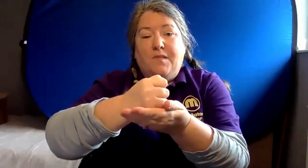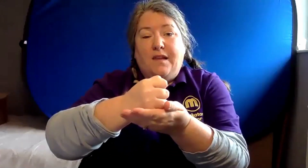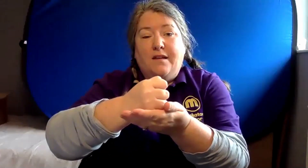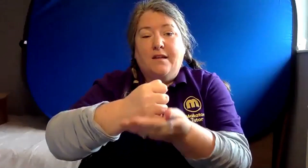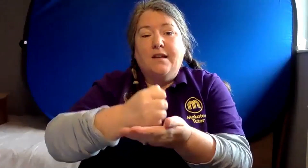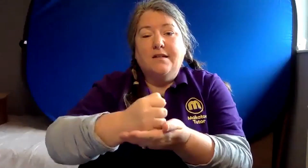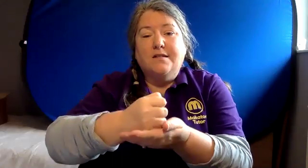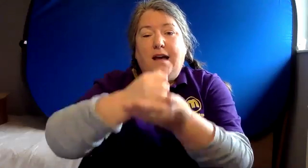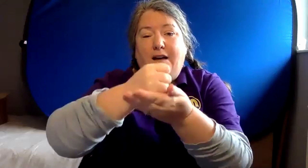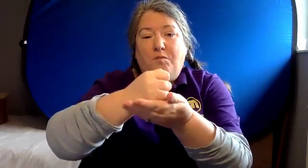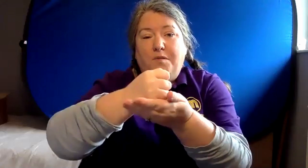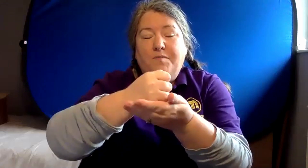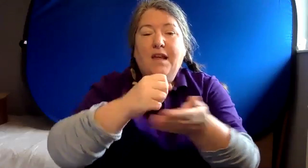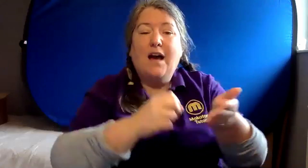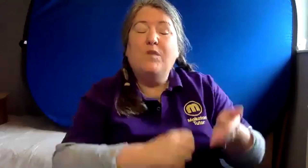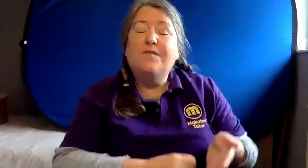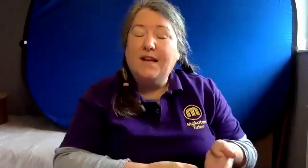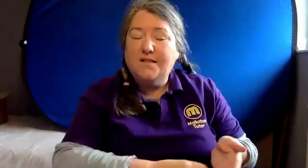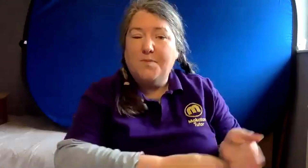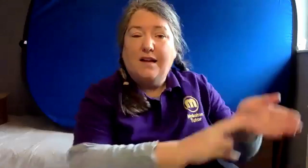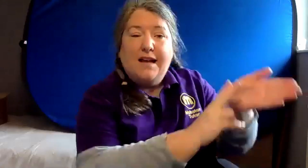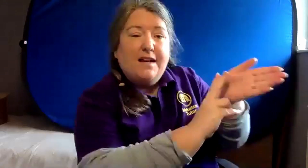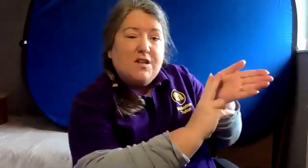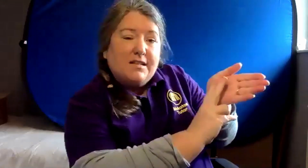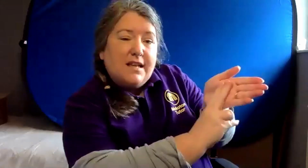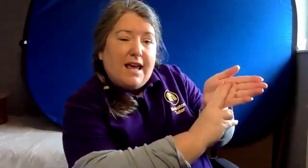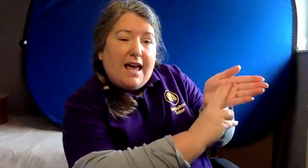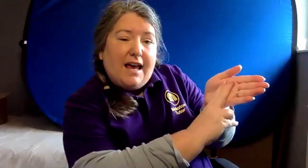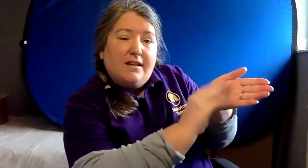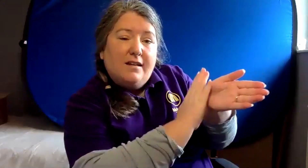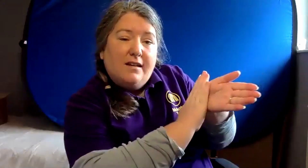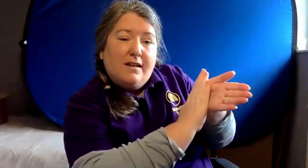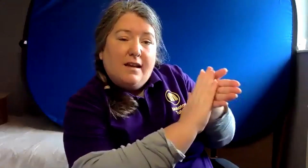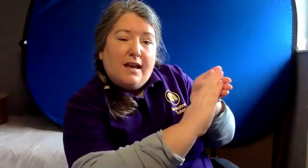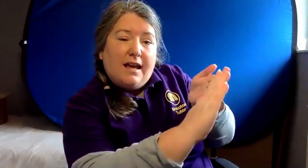to help, and we'd finger spell NHS, NHS.